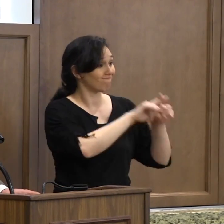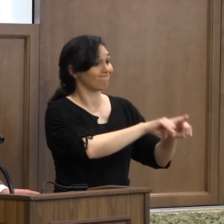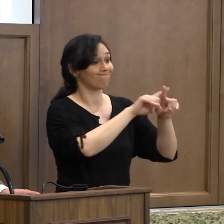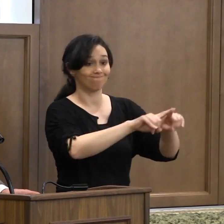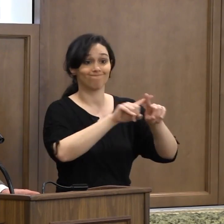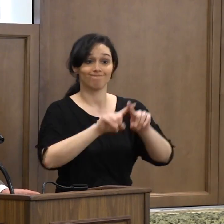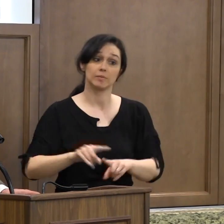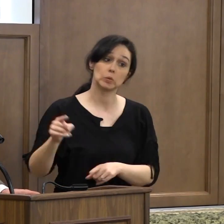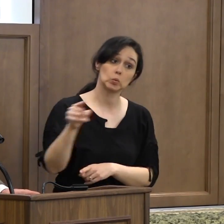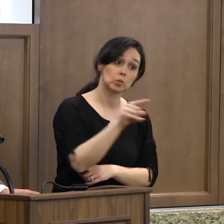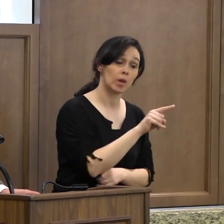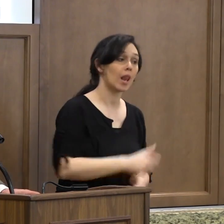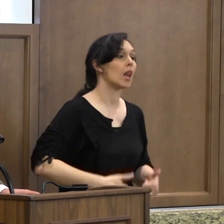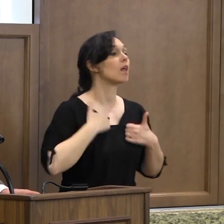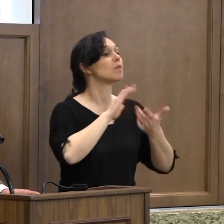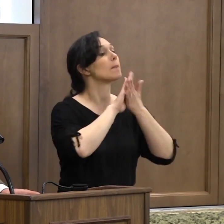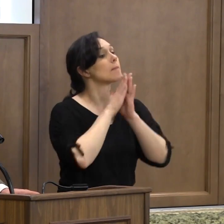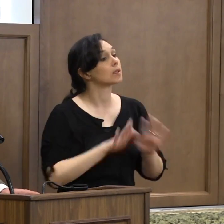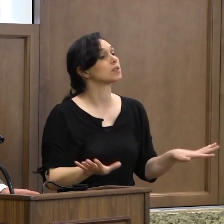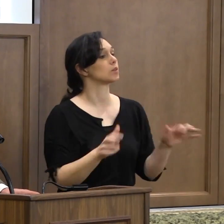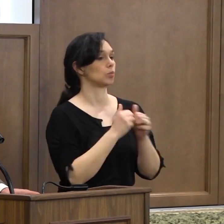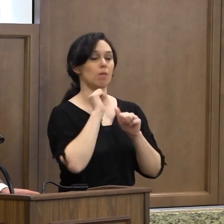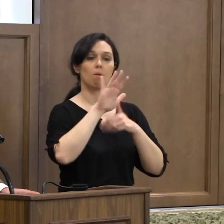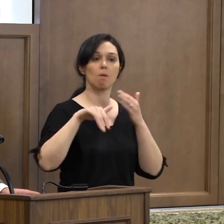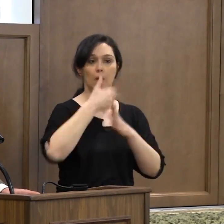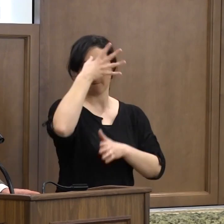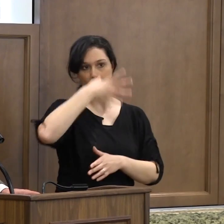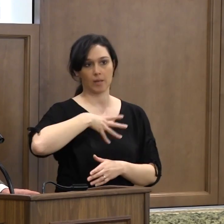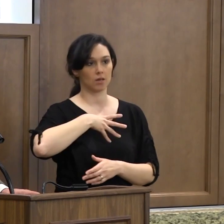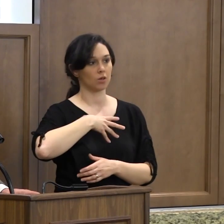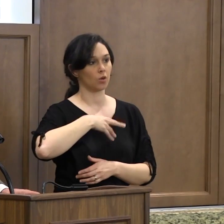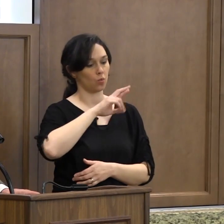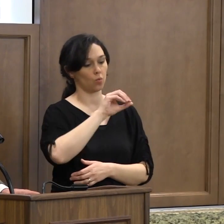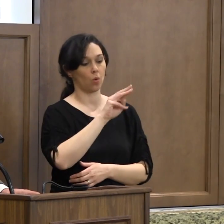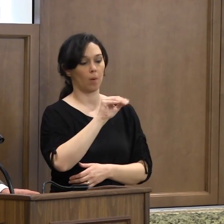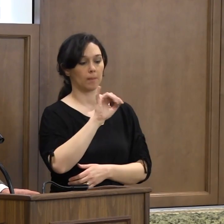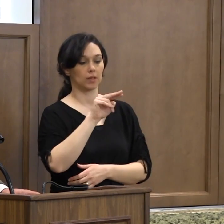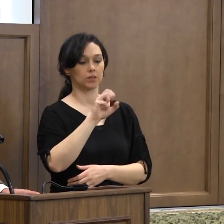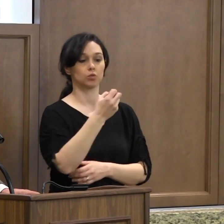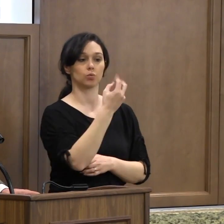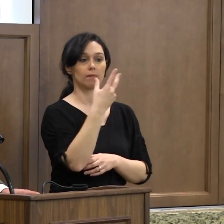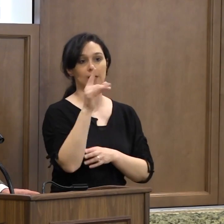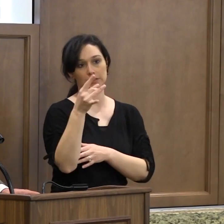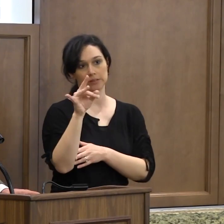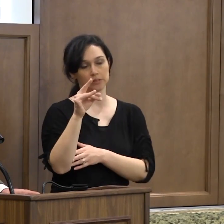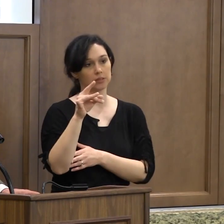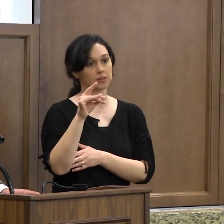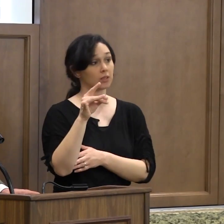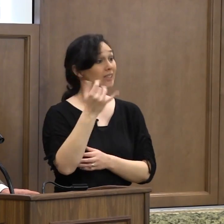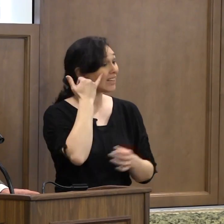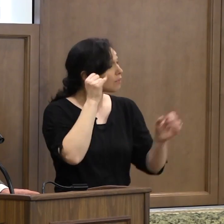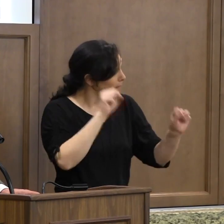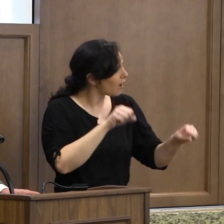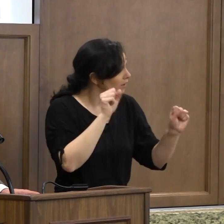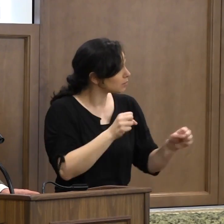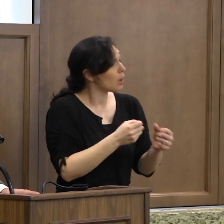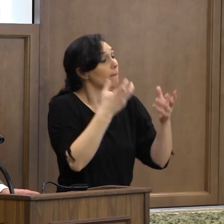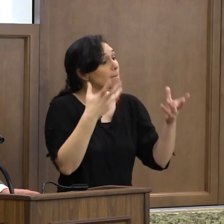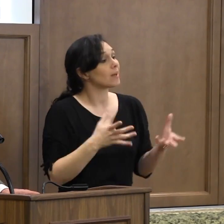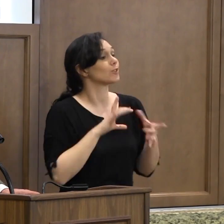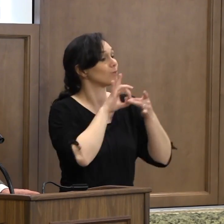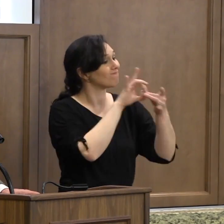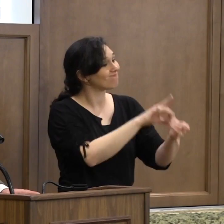you, live peaceably with all men. Romans 12:18. If it is possible, as much as